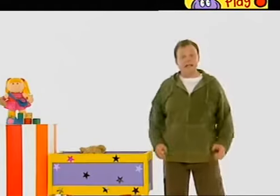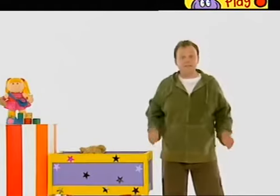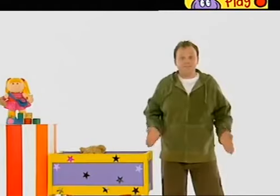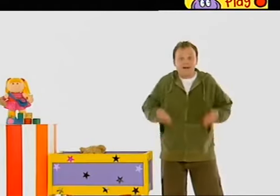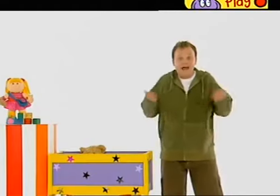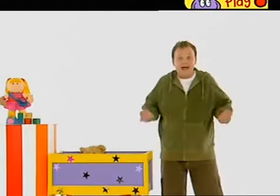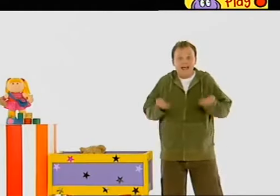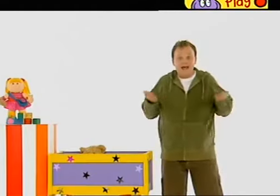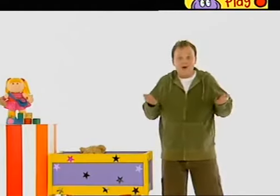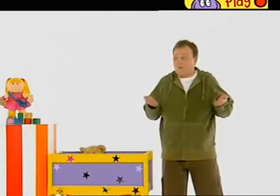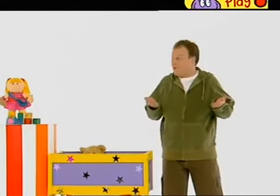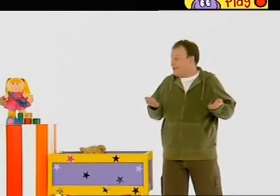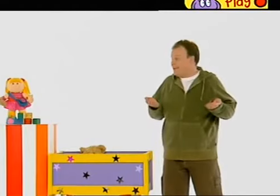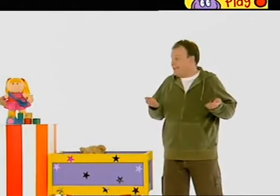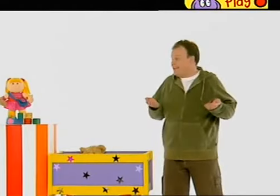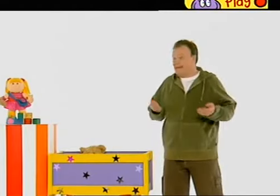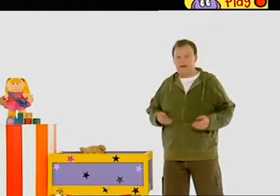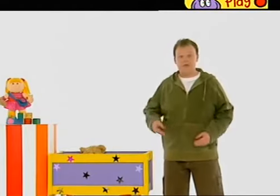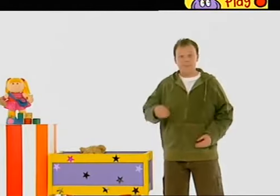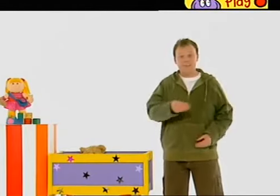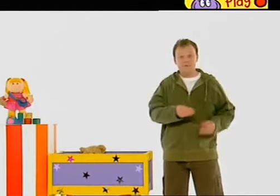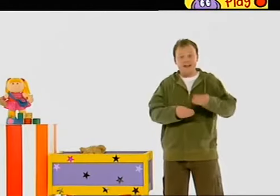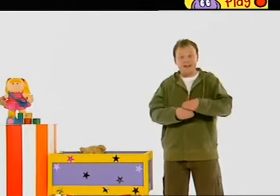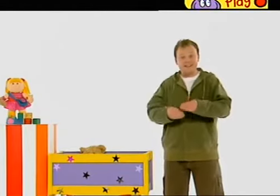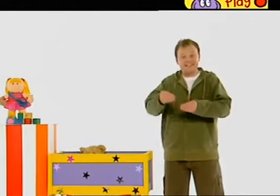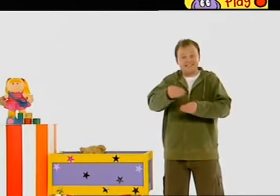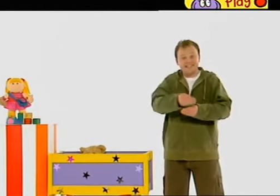Let's play with the bricks.